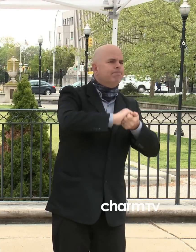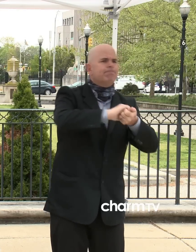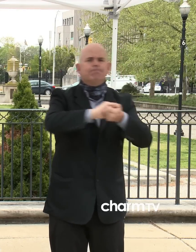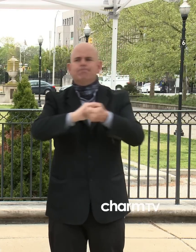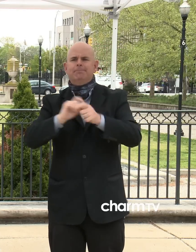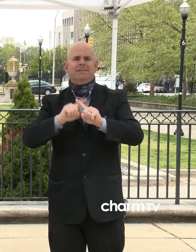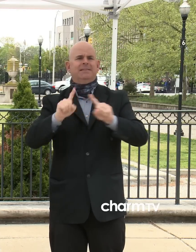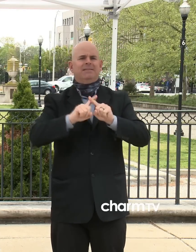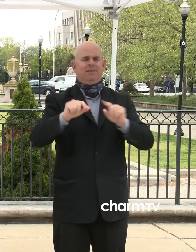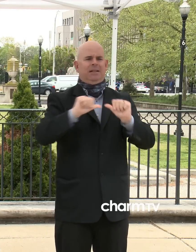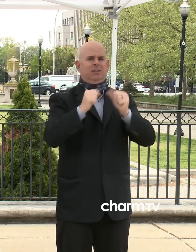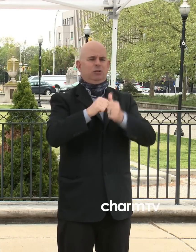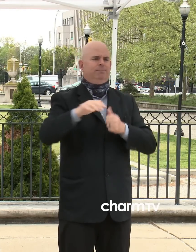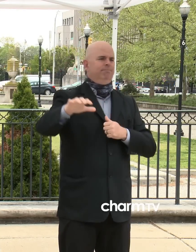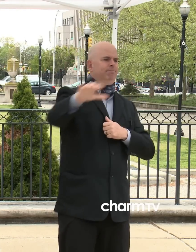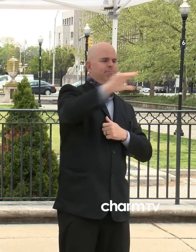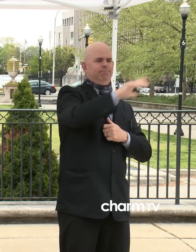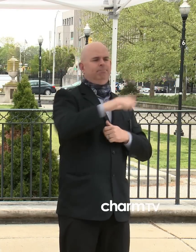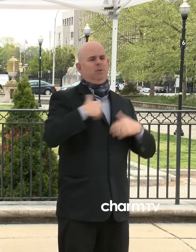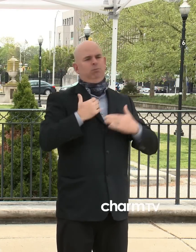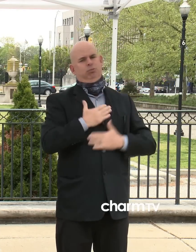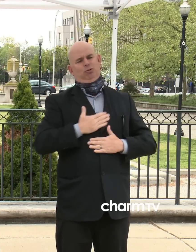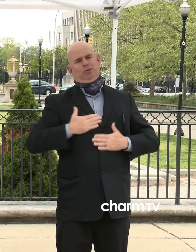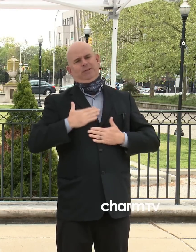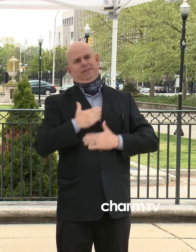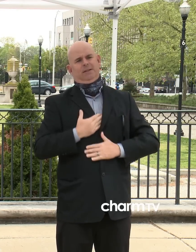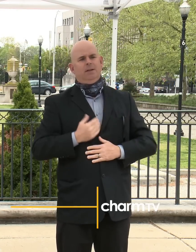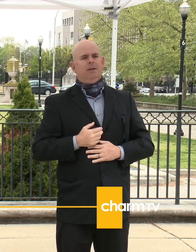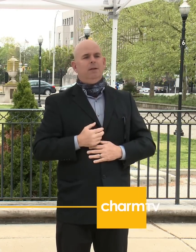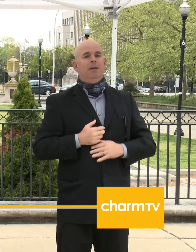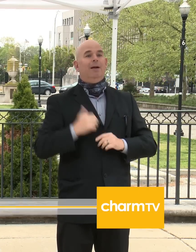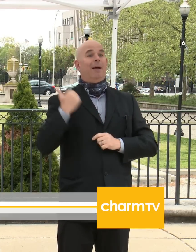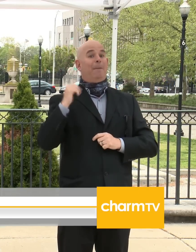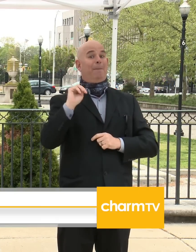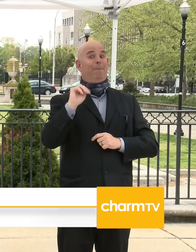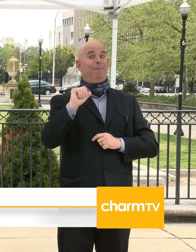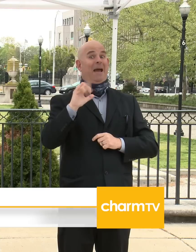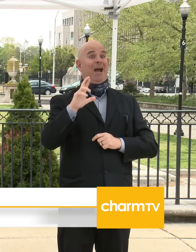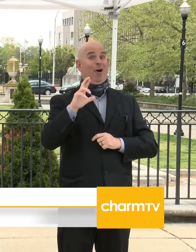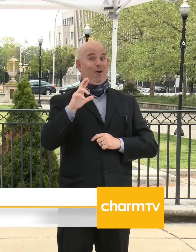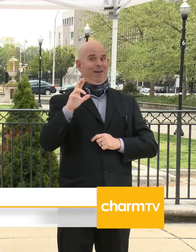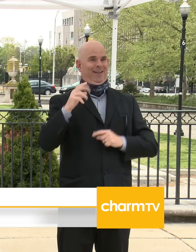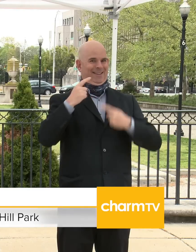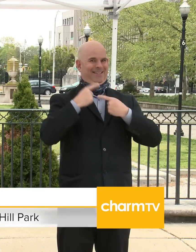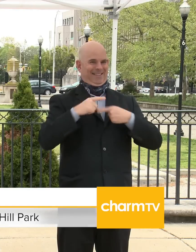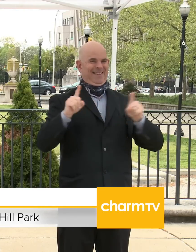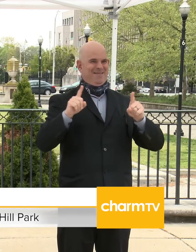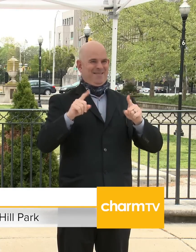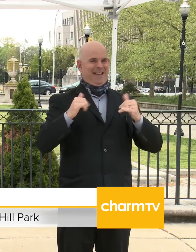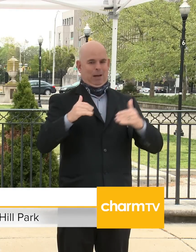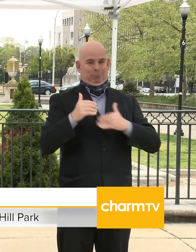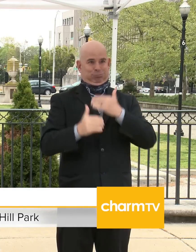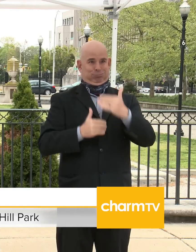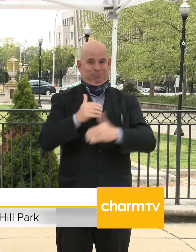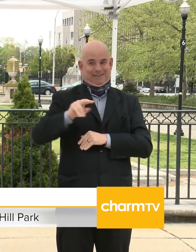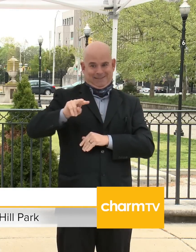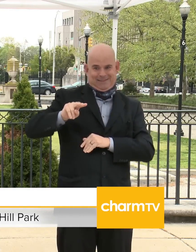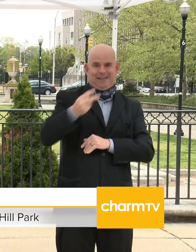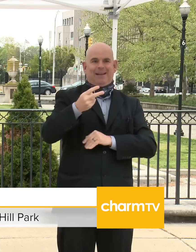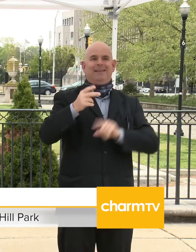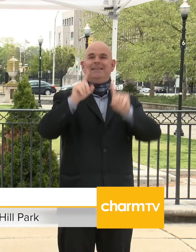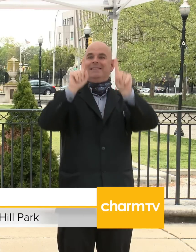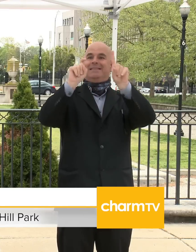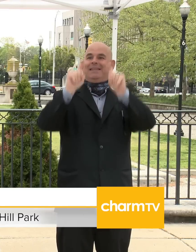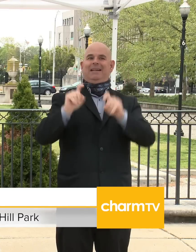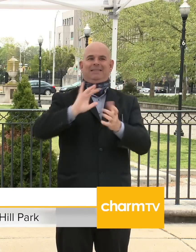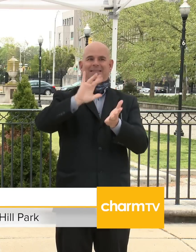with you all this afternoon. As Mayor Young announced, we are proud of the fact that we were able to open a second city-supported community-based testing